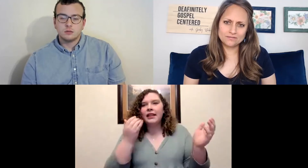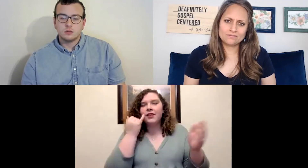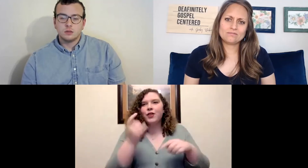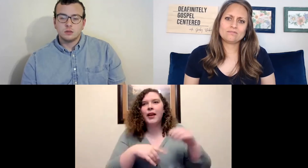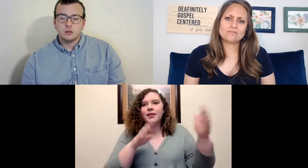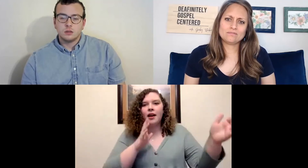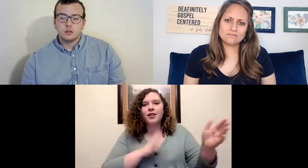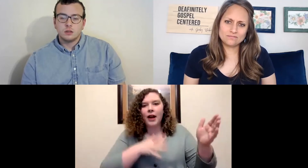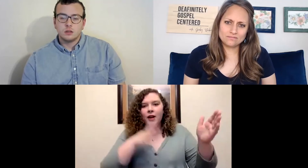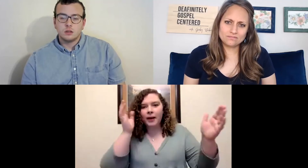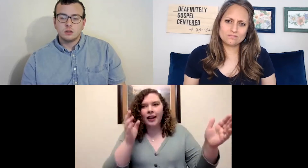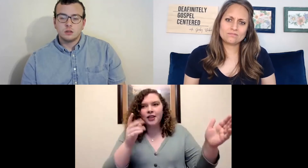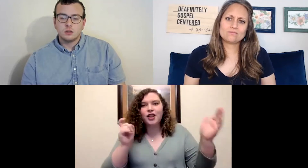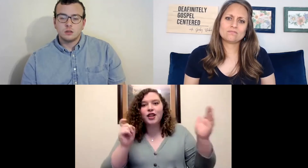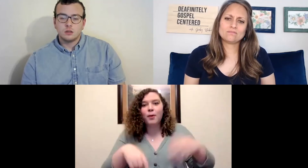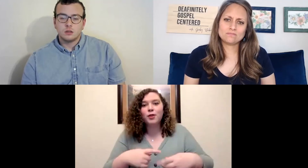me?